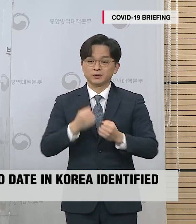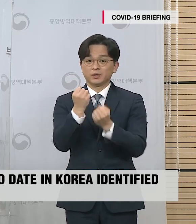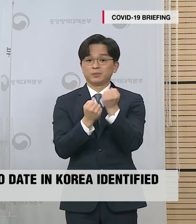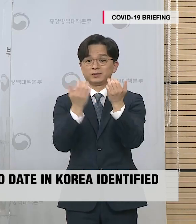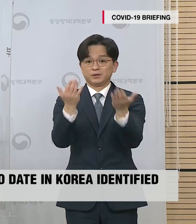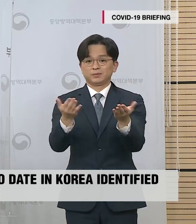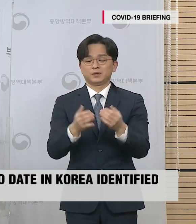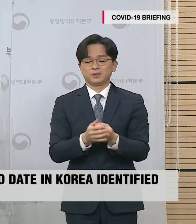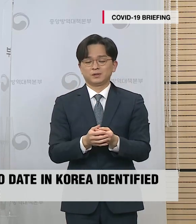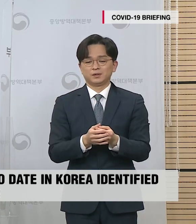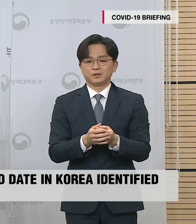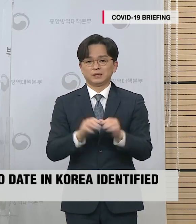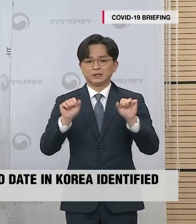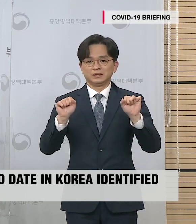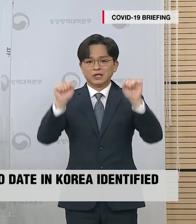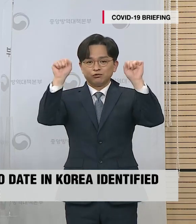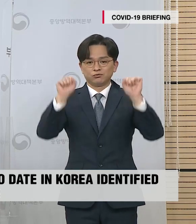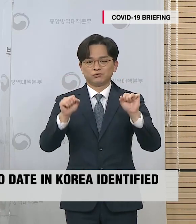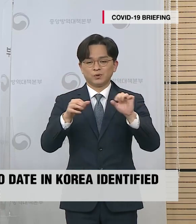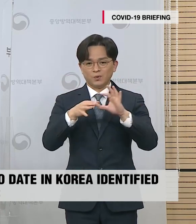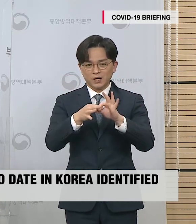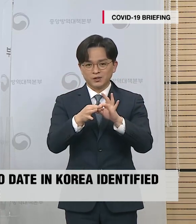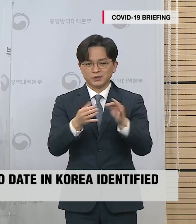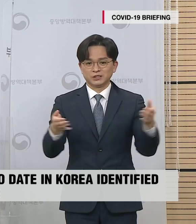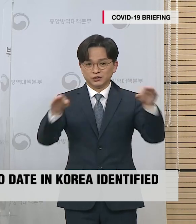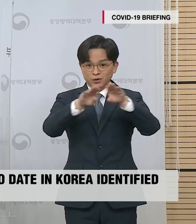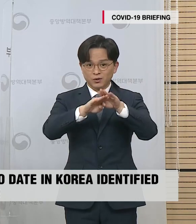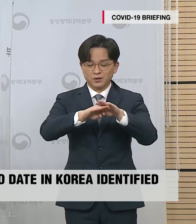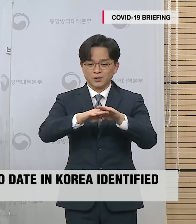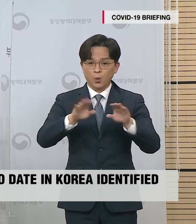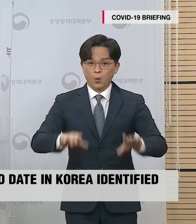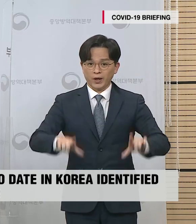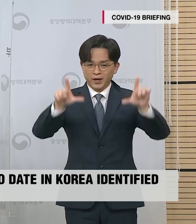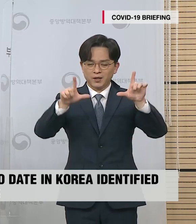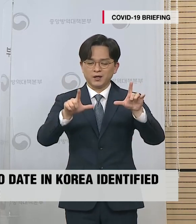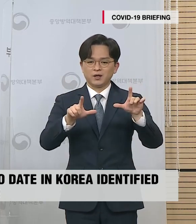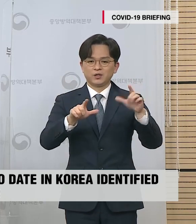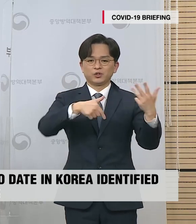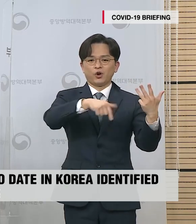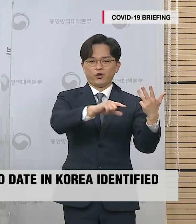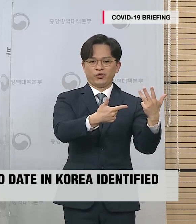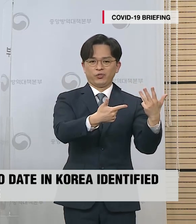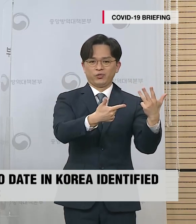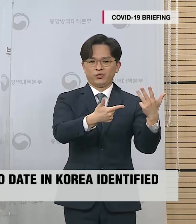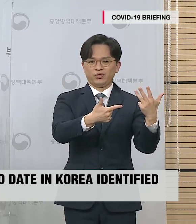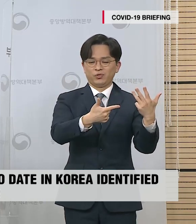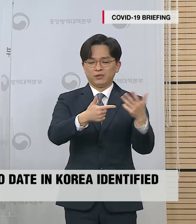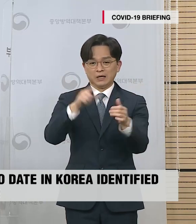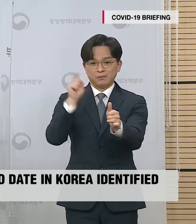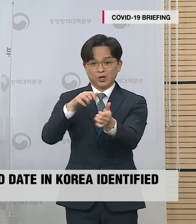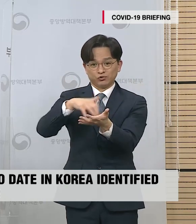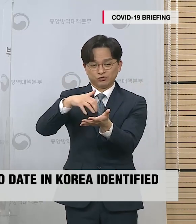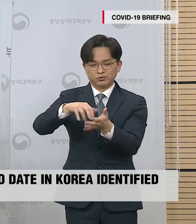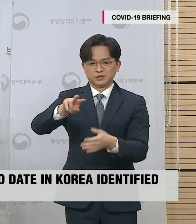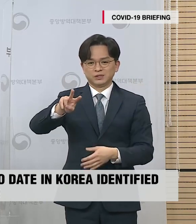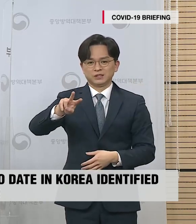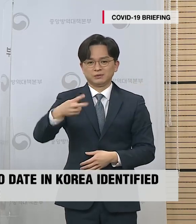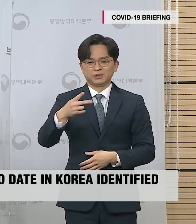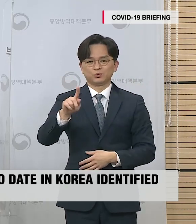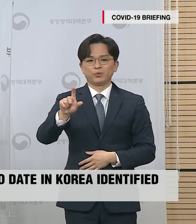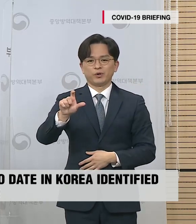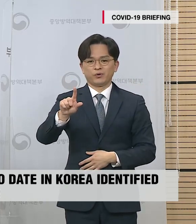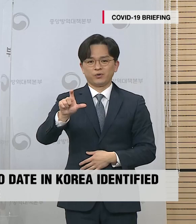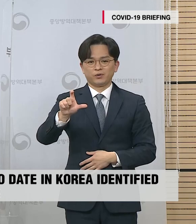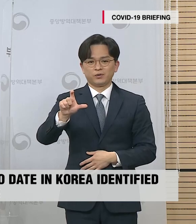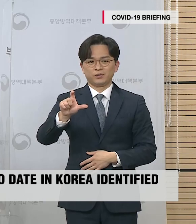assessing the particular risk factors. And we see a total of 8 cluster infections, a